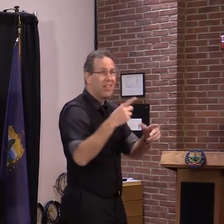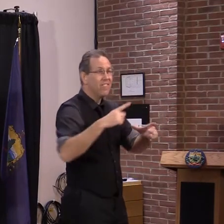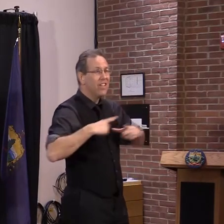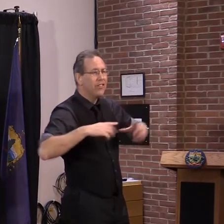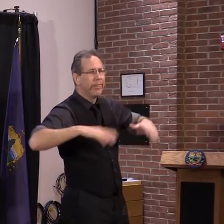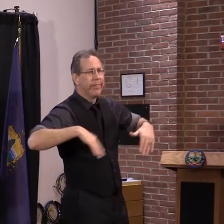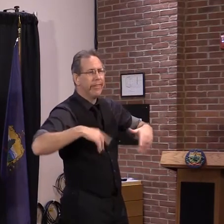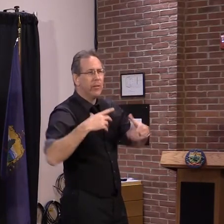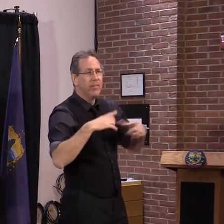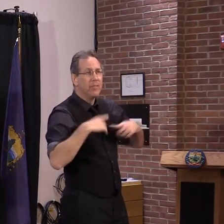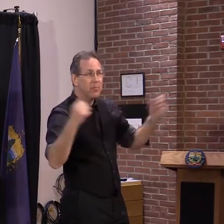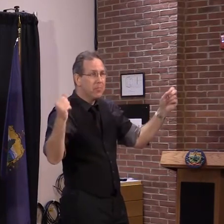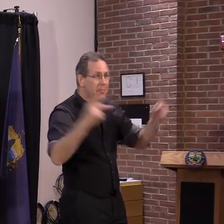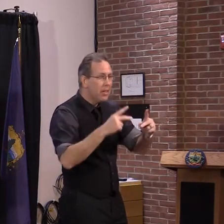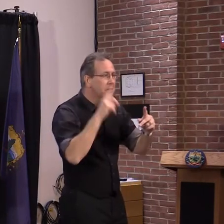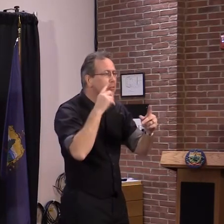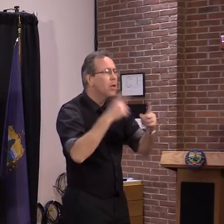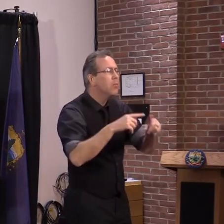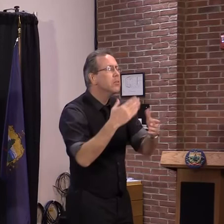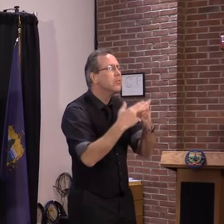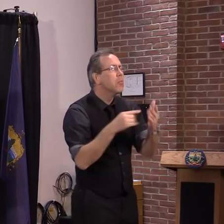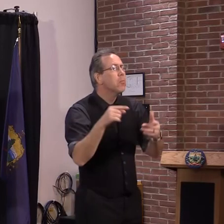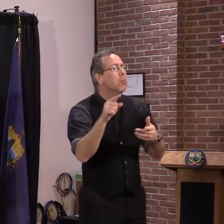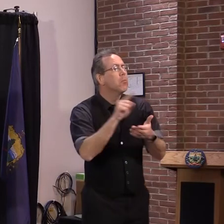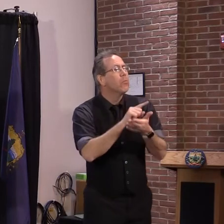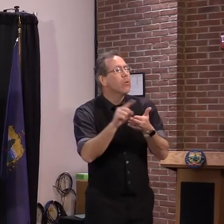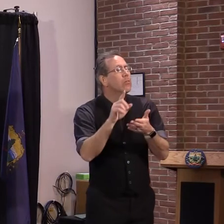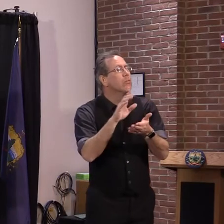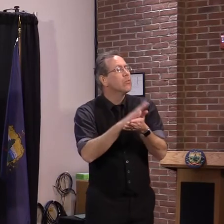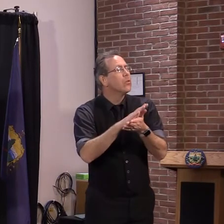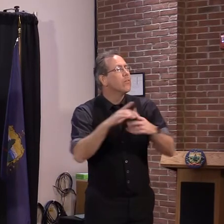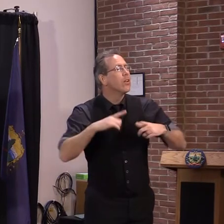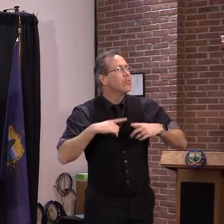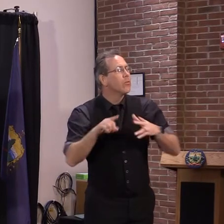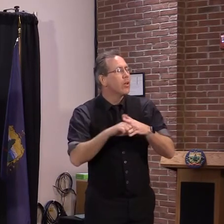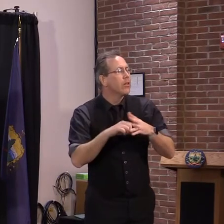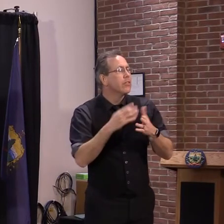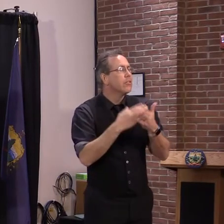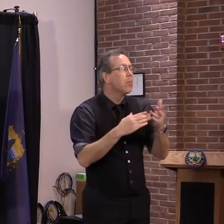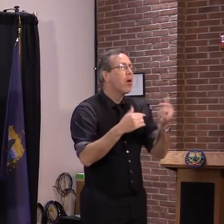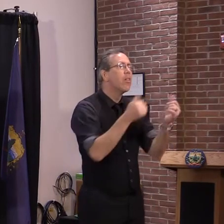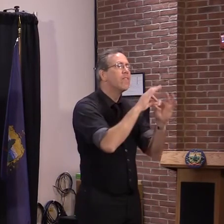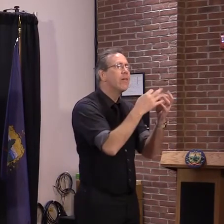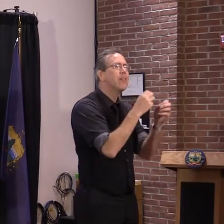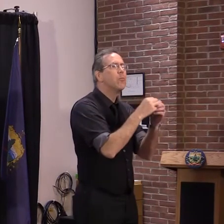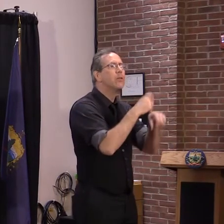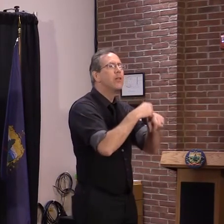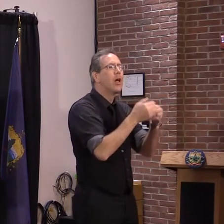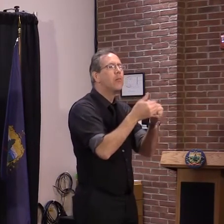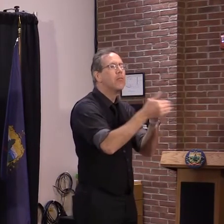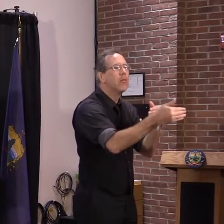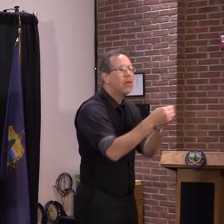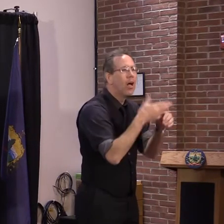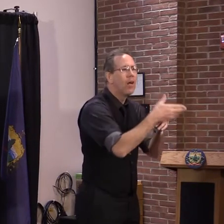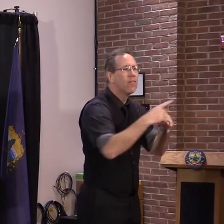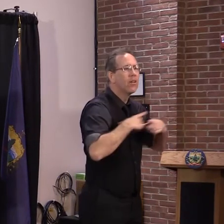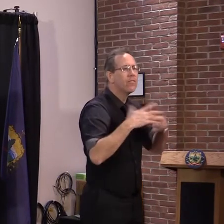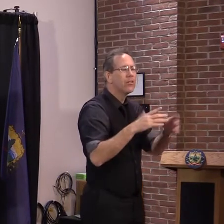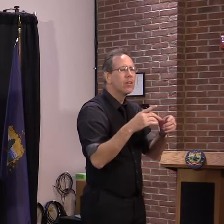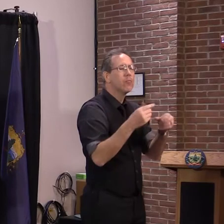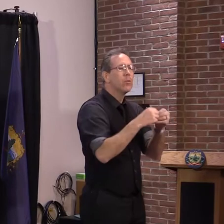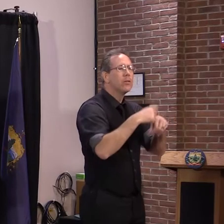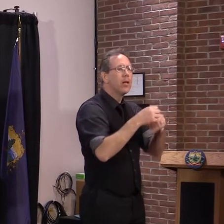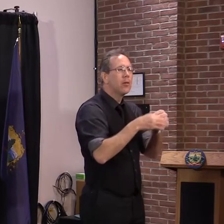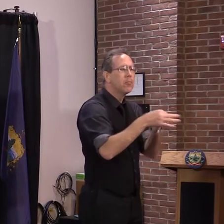extend their vacation through this particular configuration when we have town meeting on the other side. But for the most part,